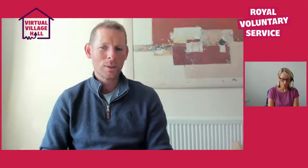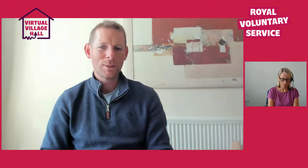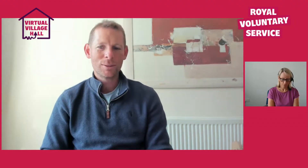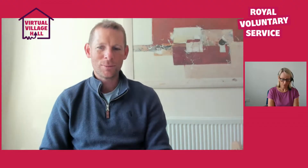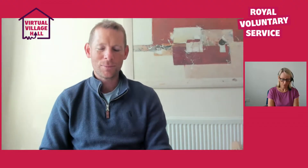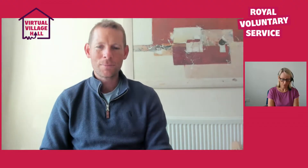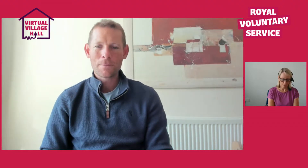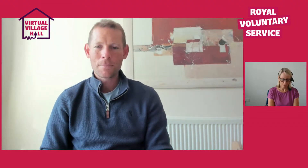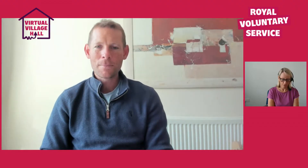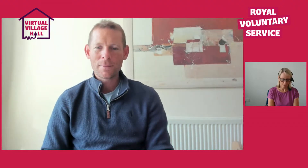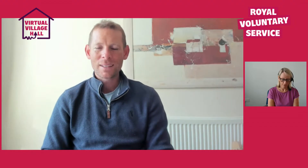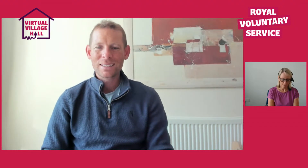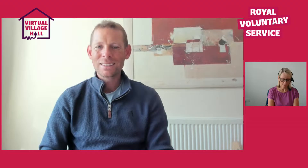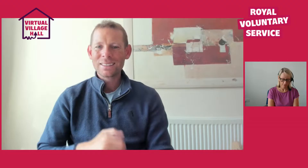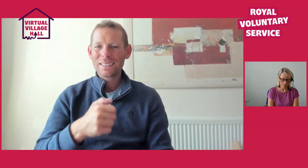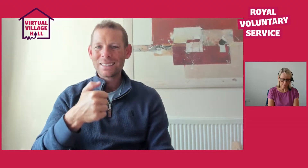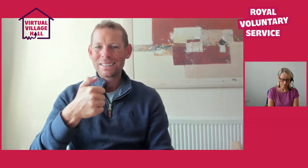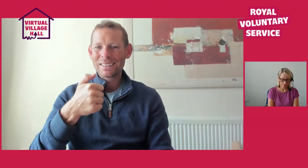Here comes number 2.